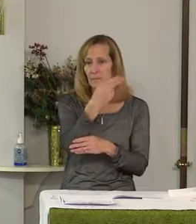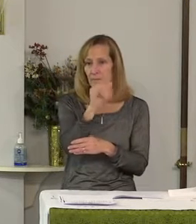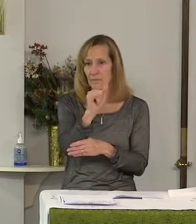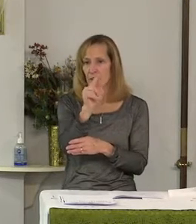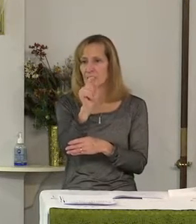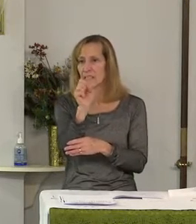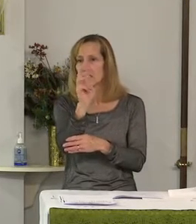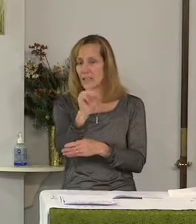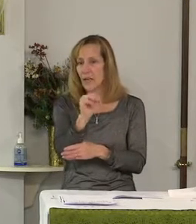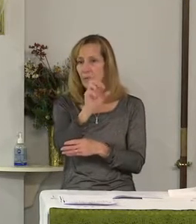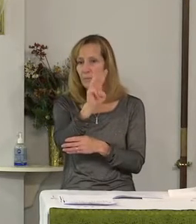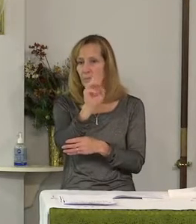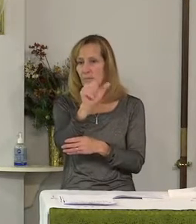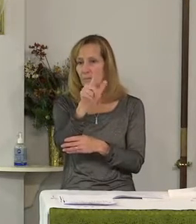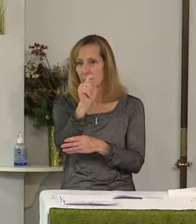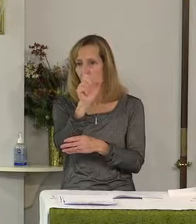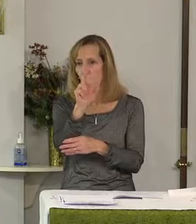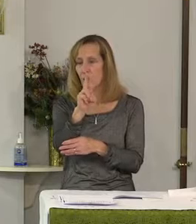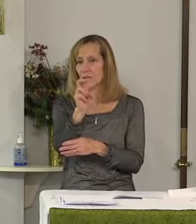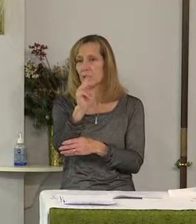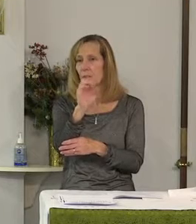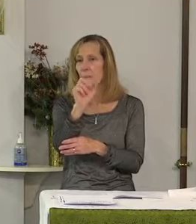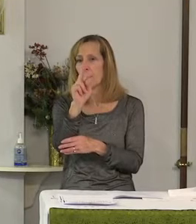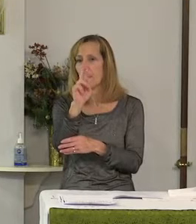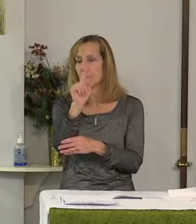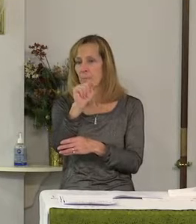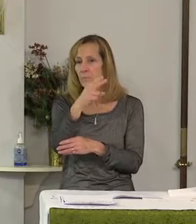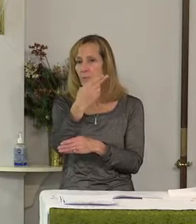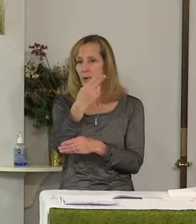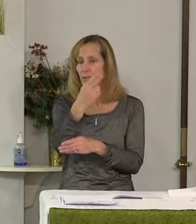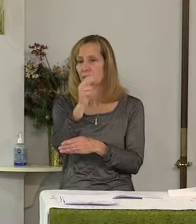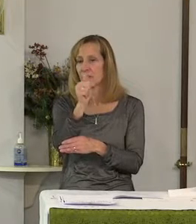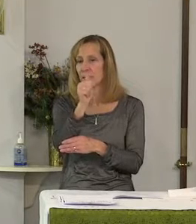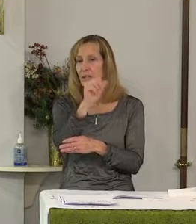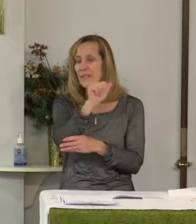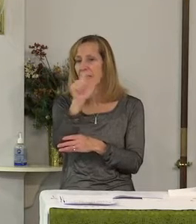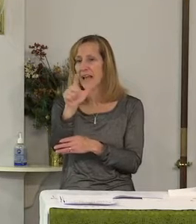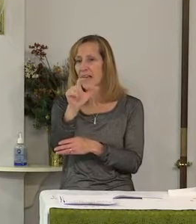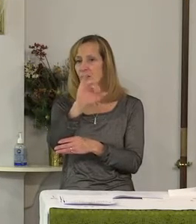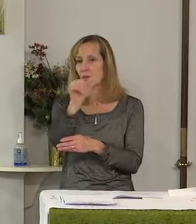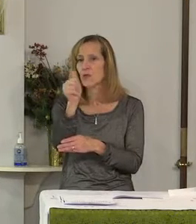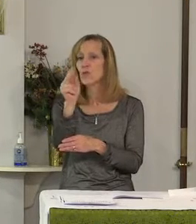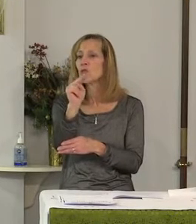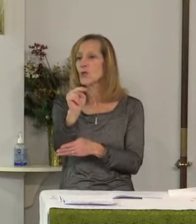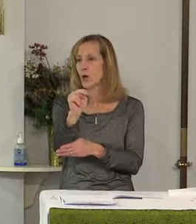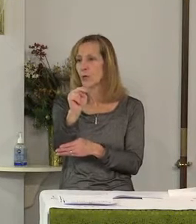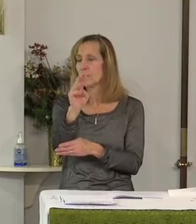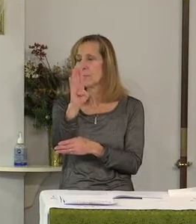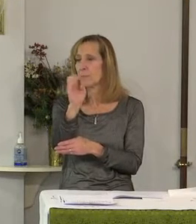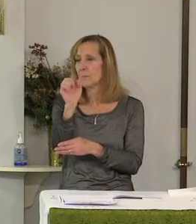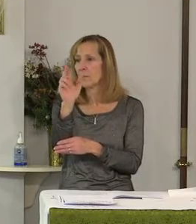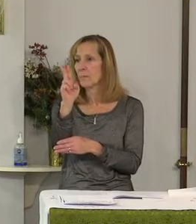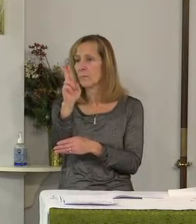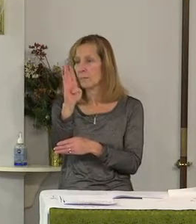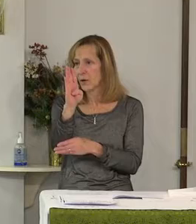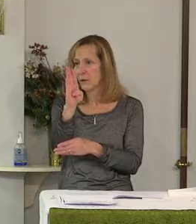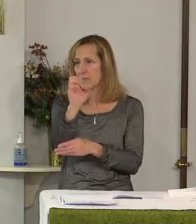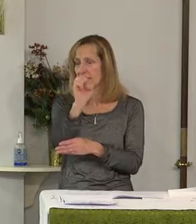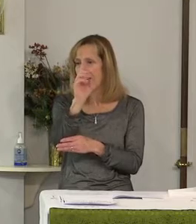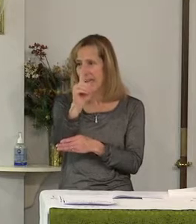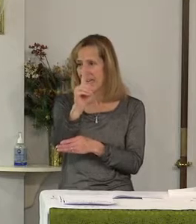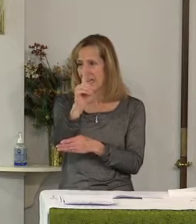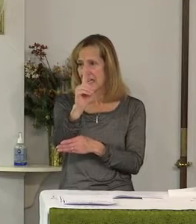Tom, Walter, Martha, Al, Joan, Barb,